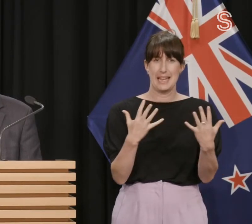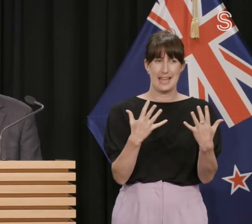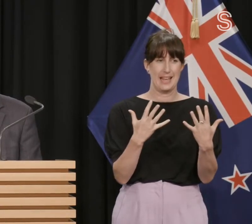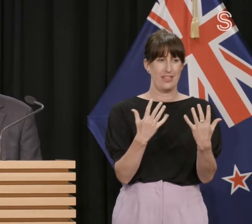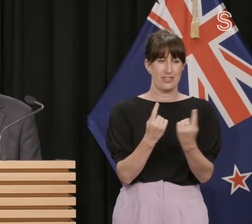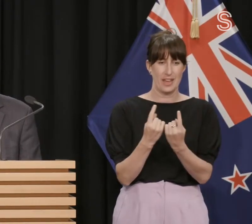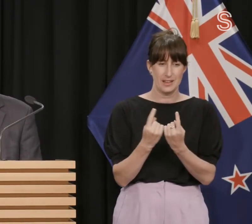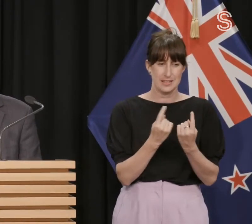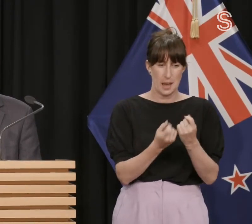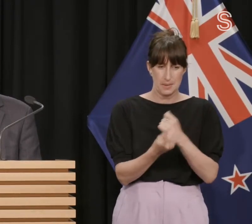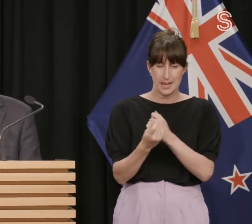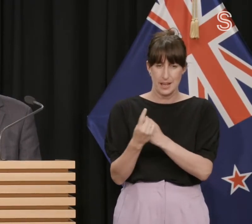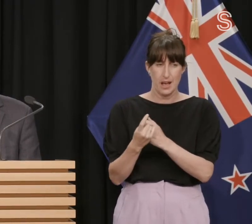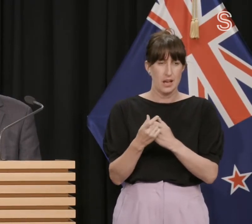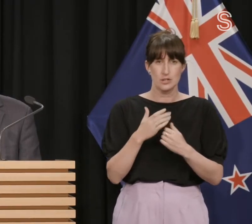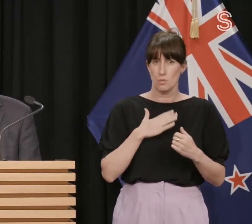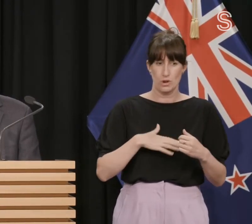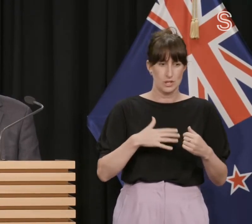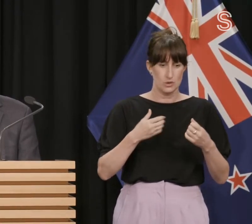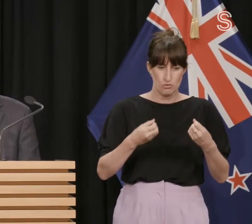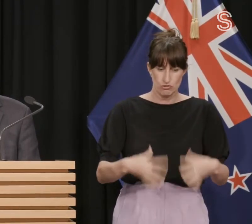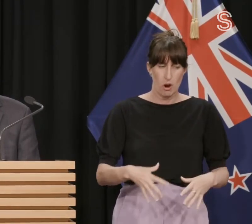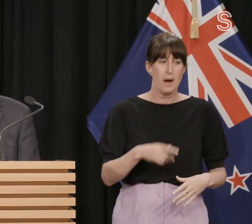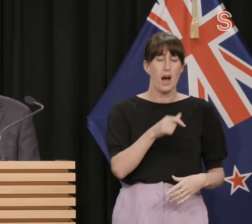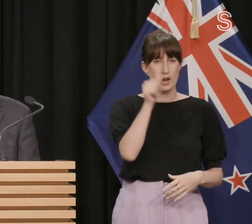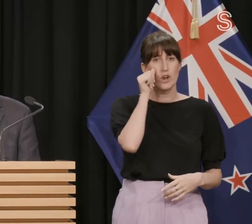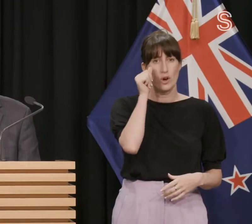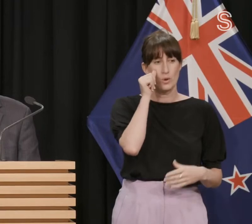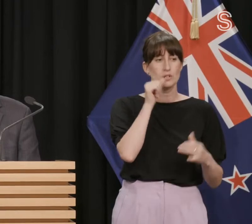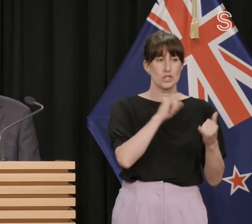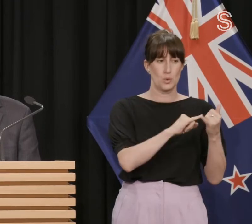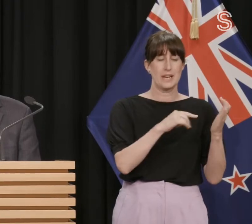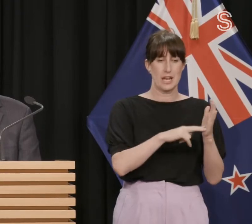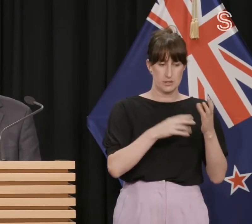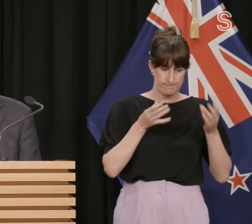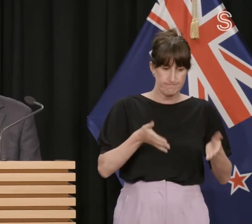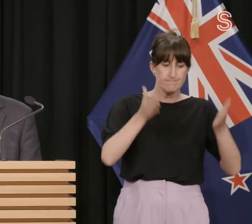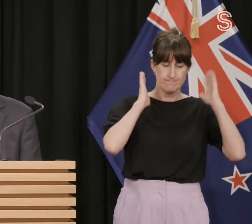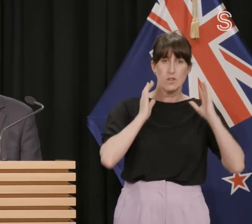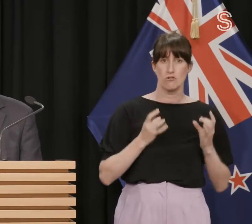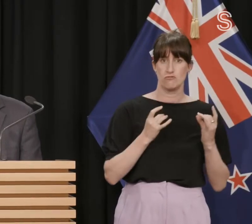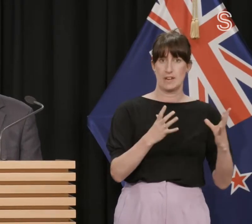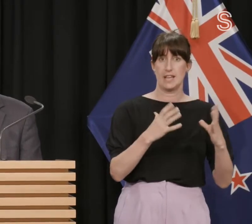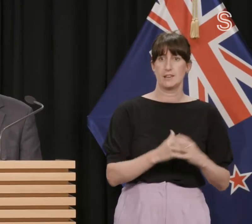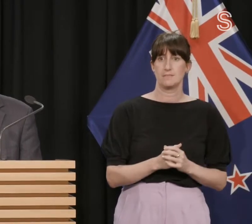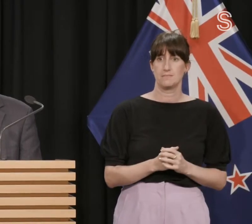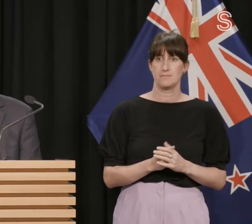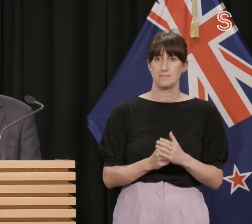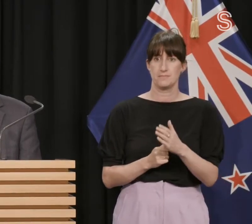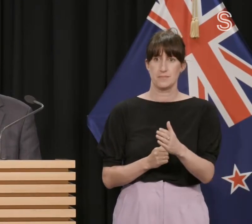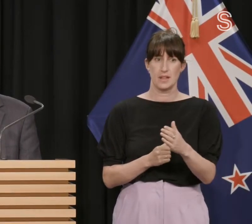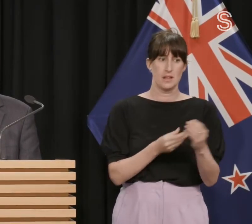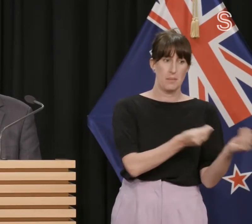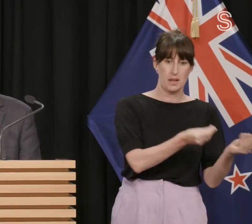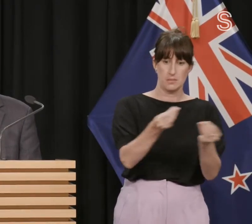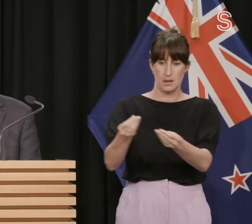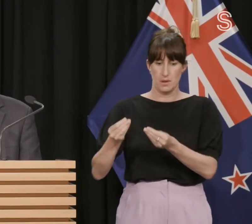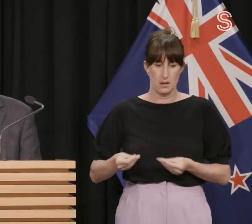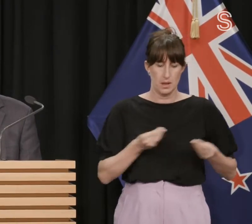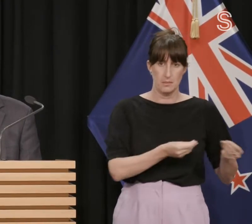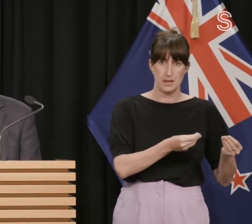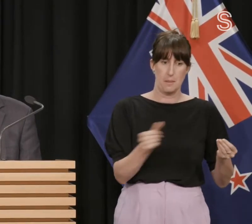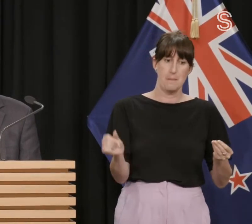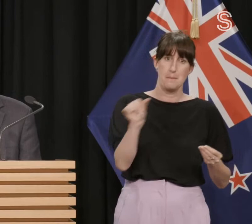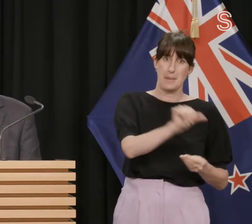see a loss of focus on, and I know that Stuart will be right in there on day one. Yeah, Jacinda took it off him, right, and then it got passed around to Porto and to yourself.